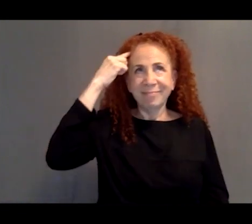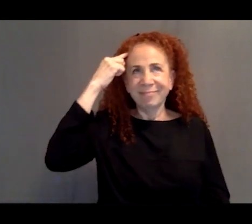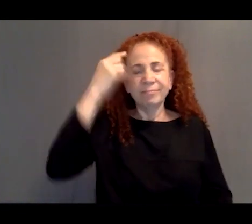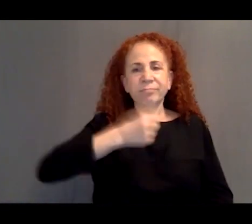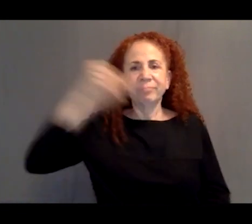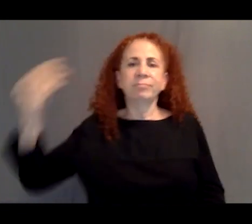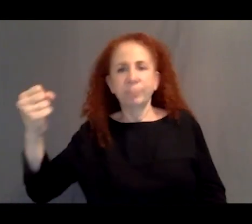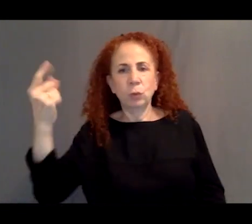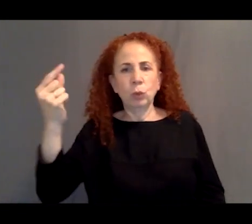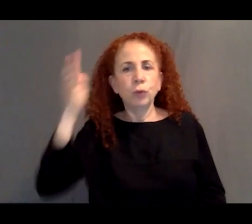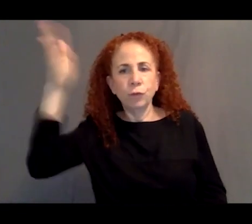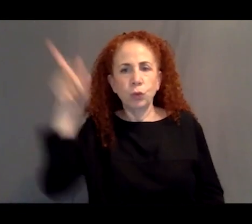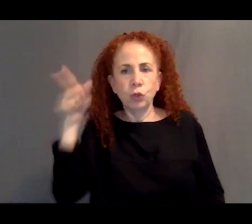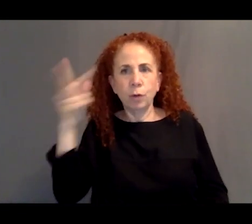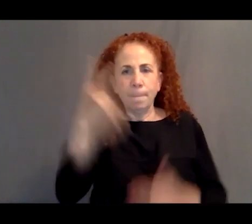it.